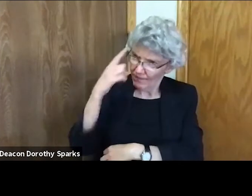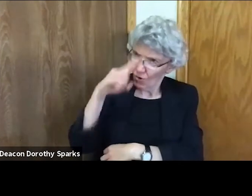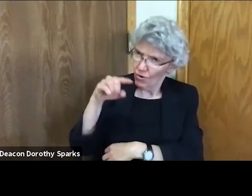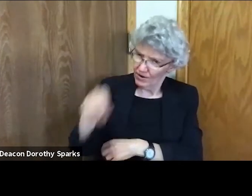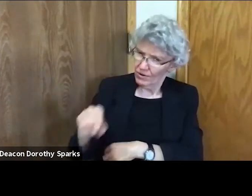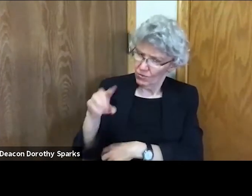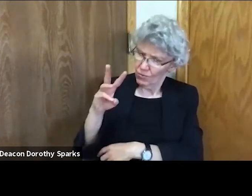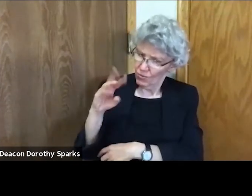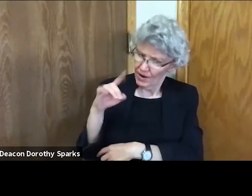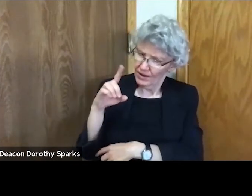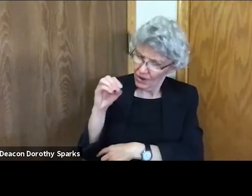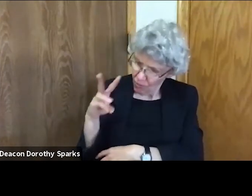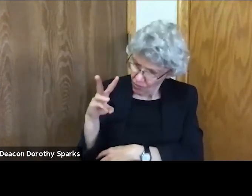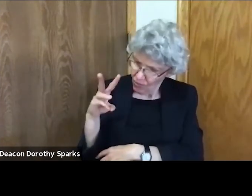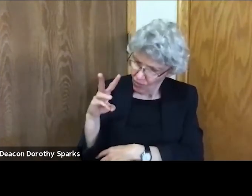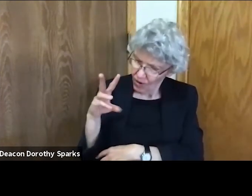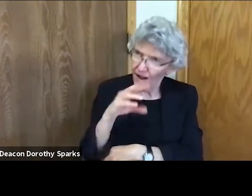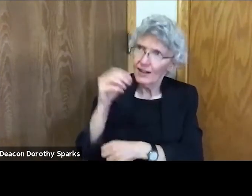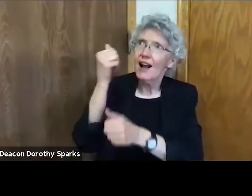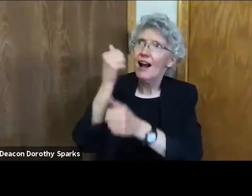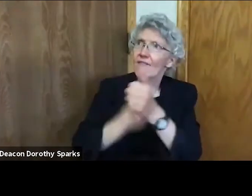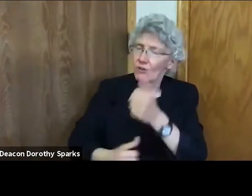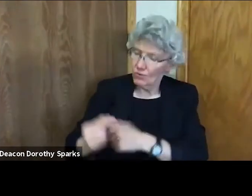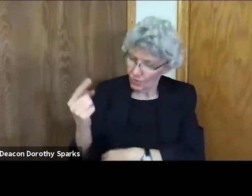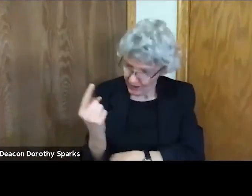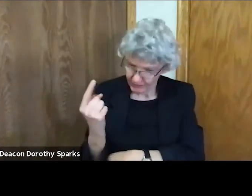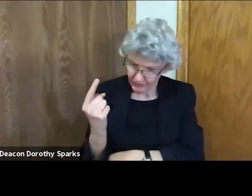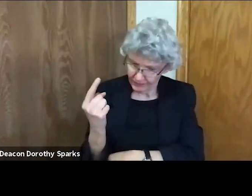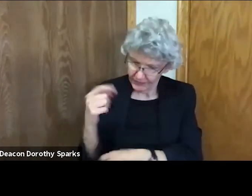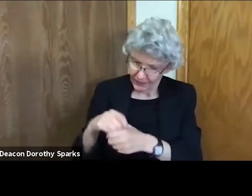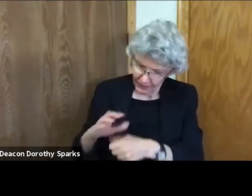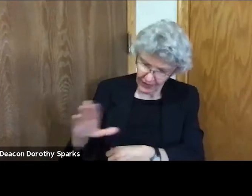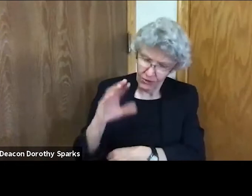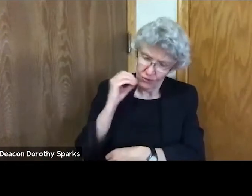and oil for the widow and everyone in her home.